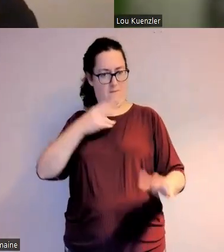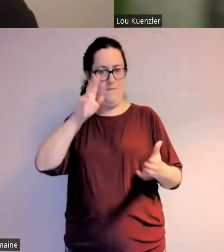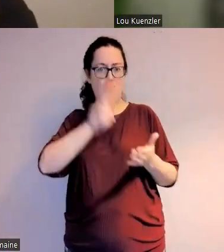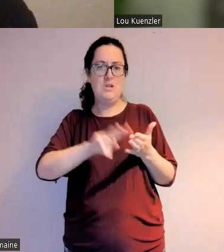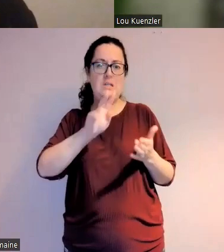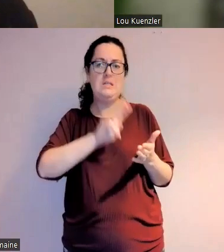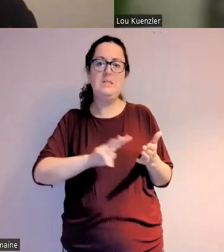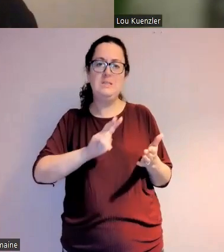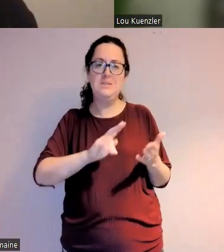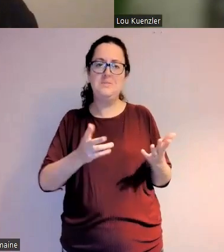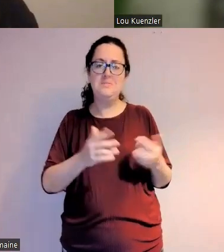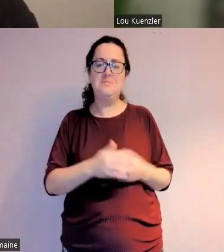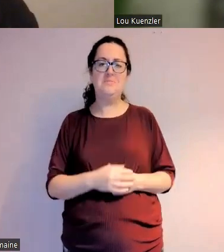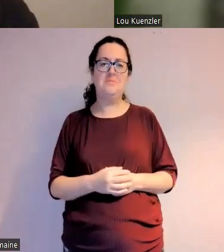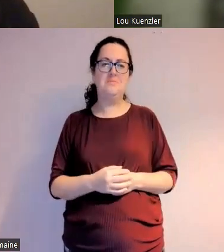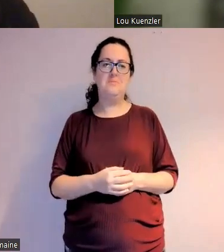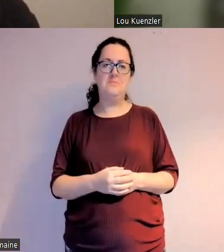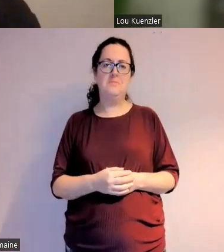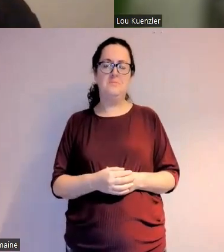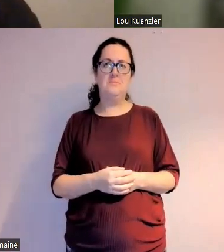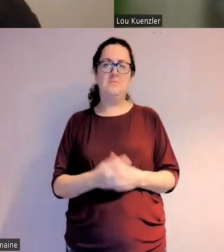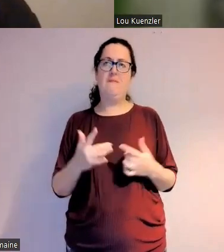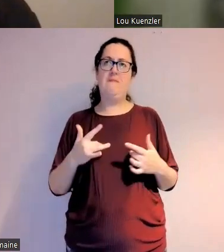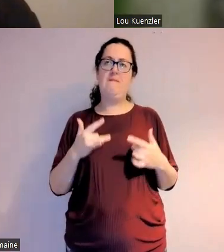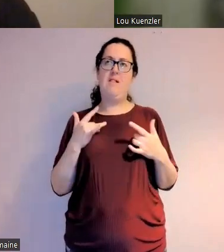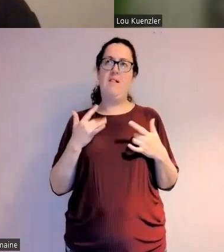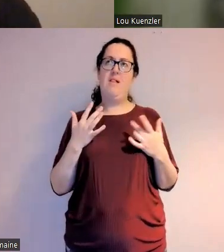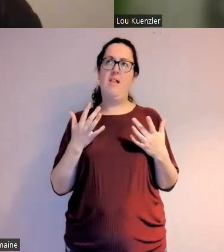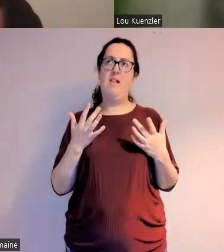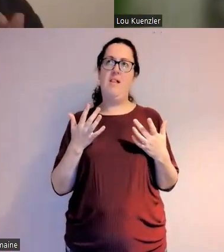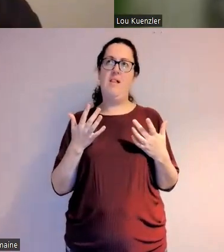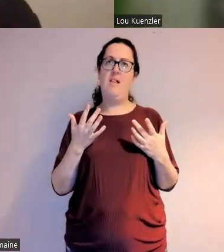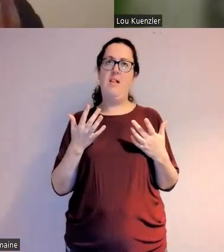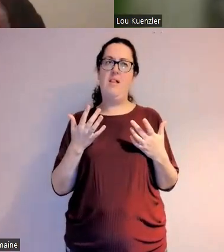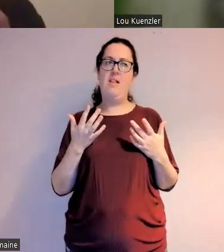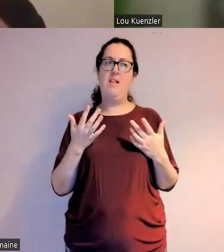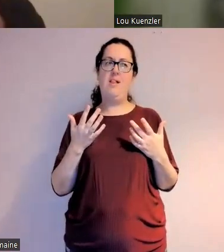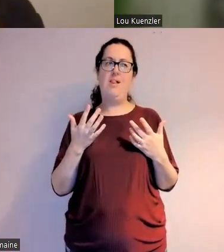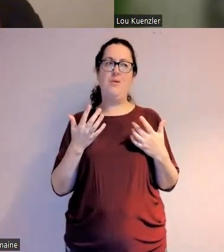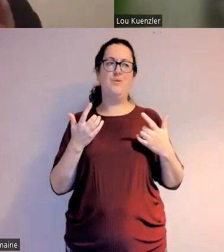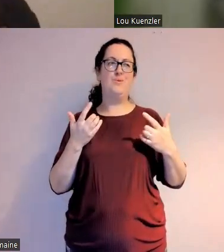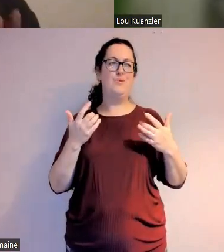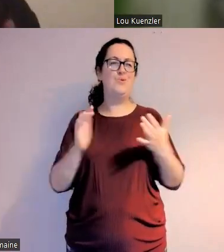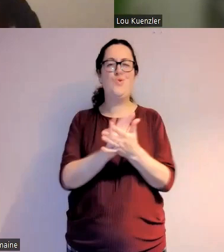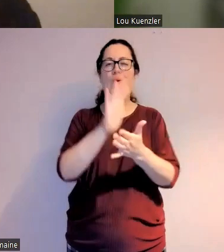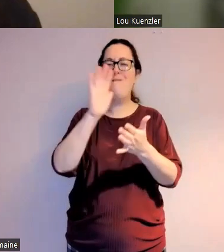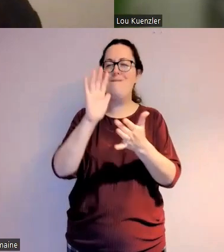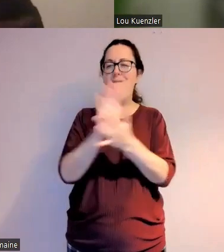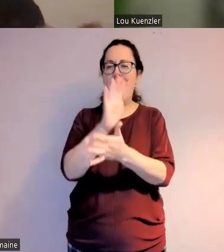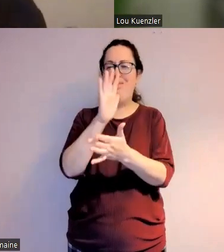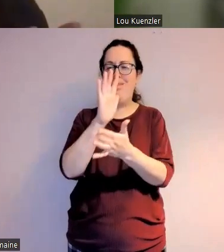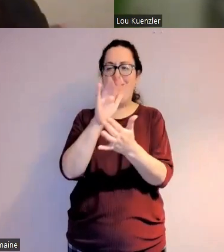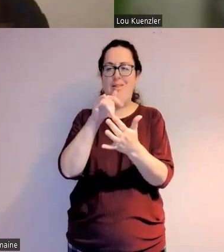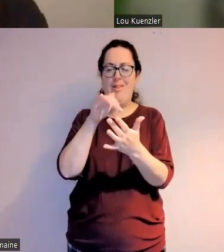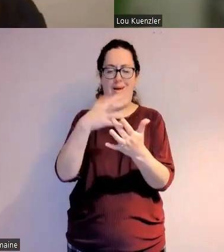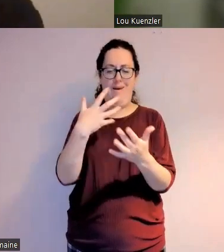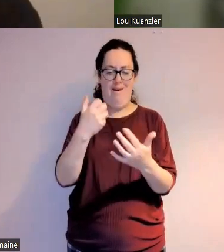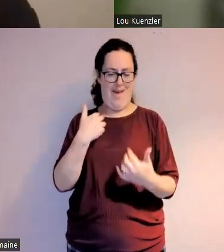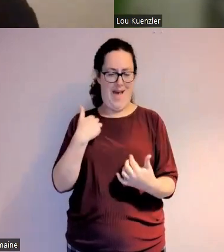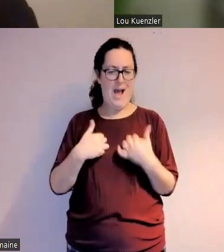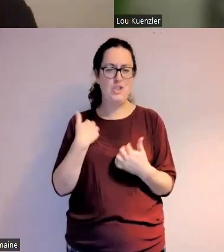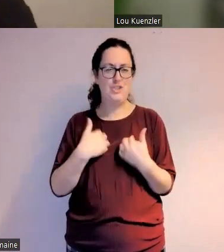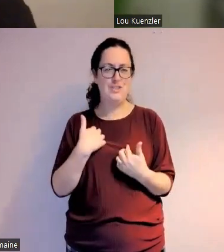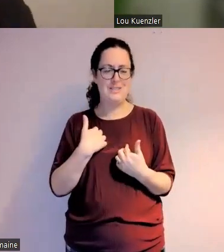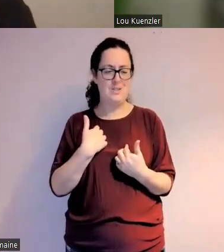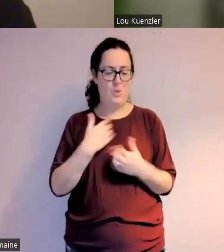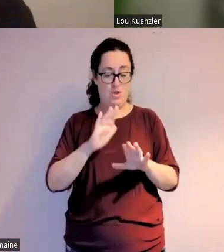and so I think it feels sort of such a joyful kind of energy and I love